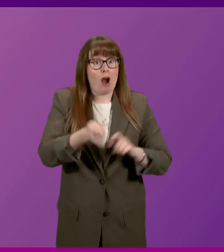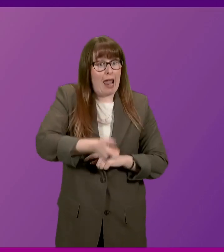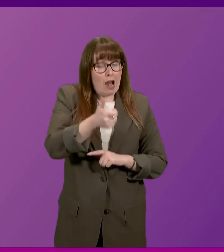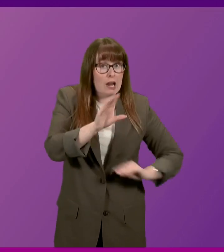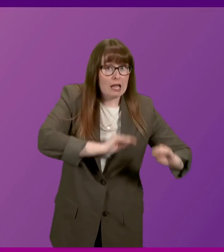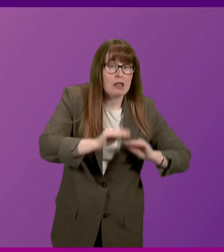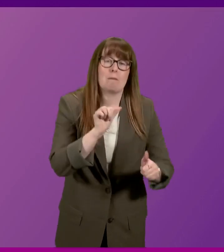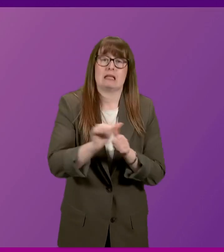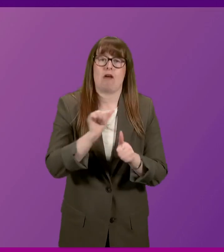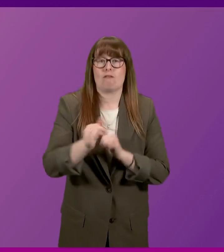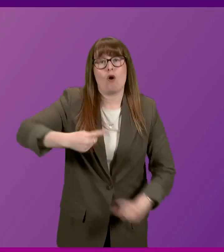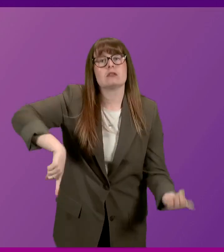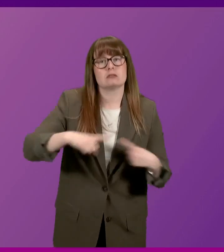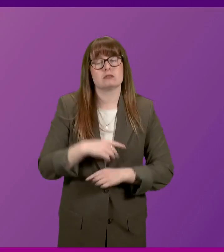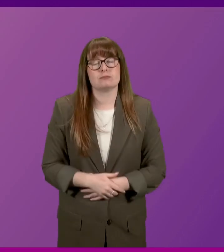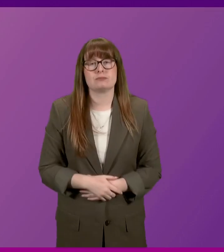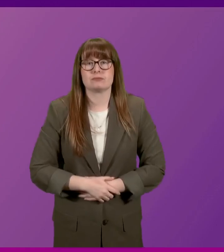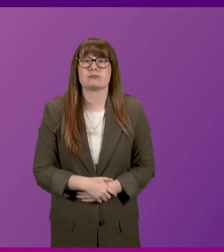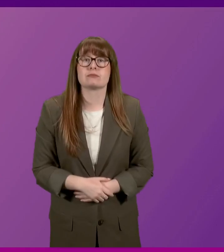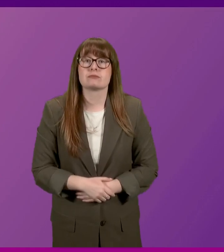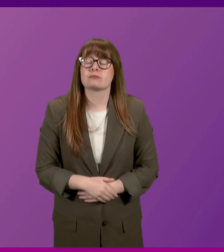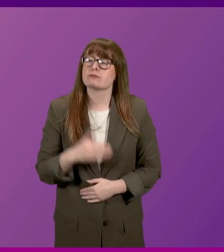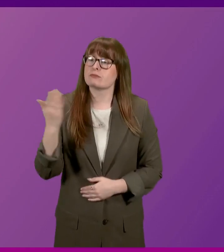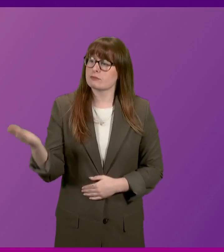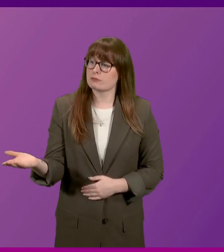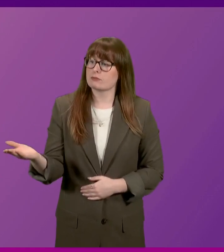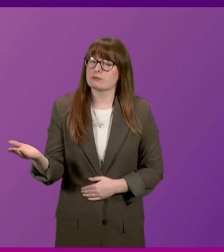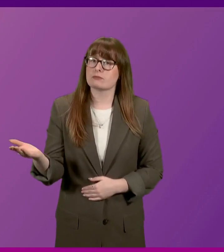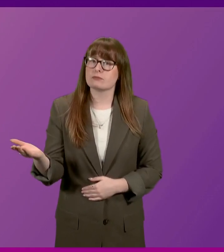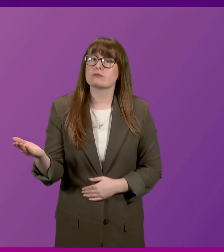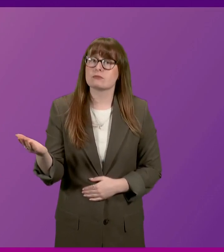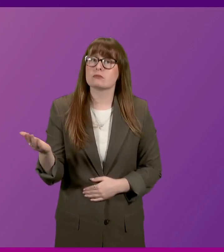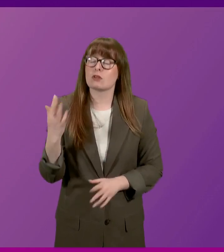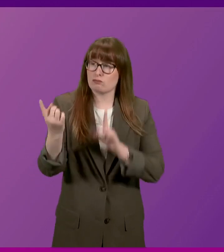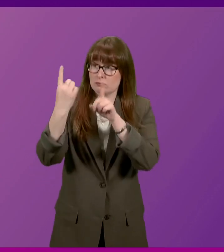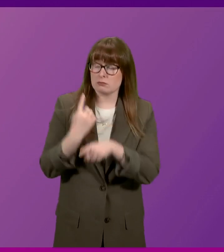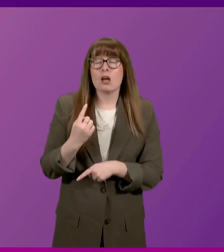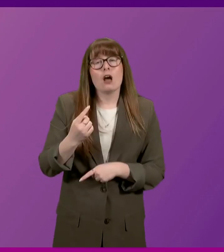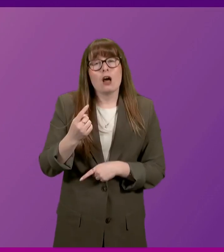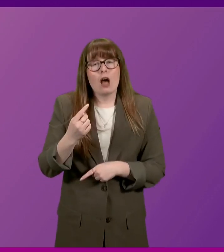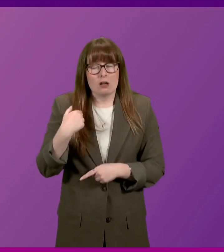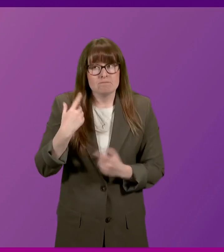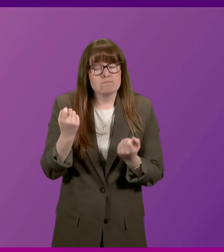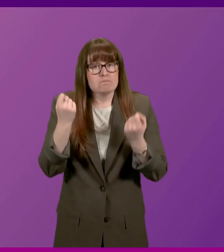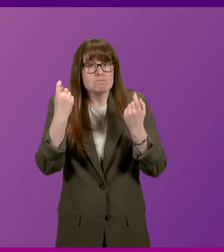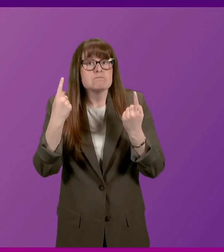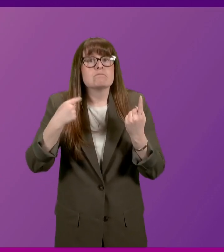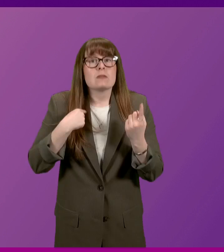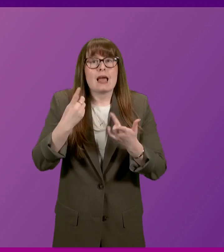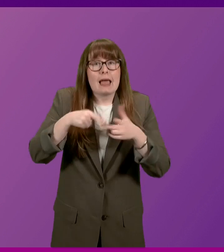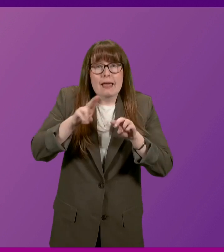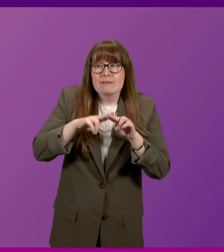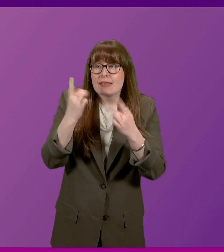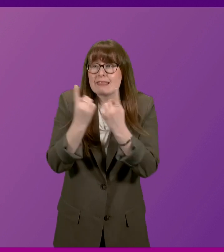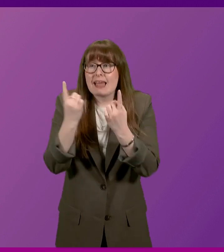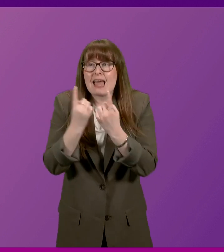better. Thanks, Pam. Thanks, Camina. Okay, thank you. Just on that point then, can I ask, because I do understand that if there are things